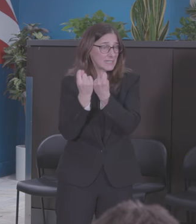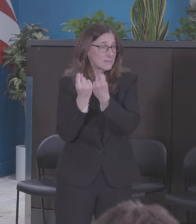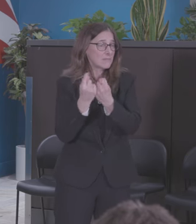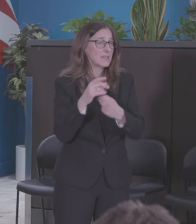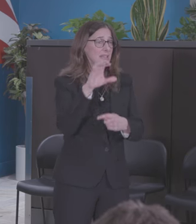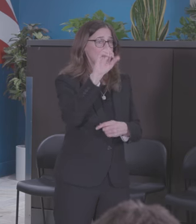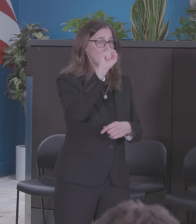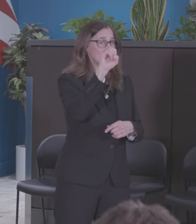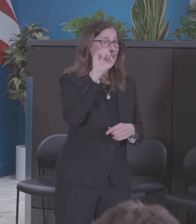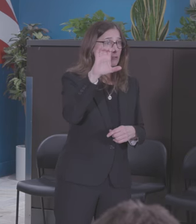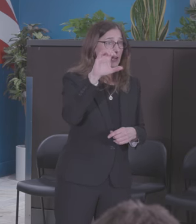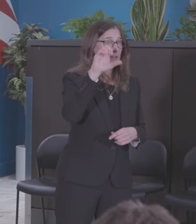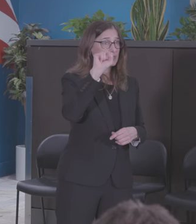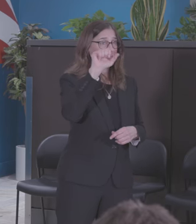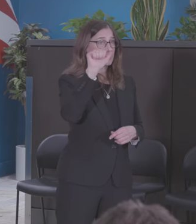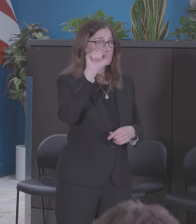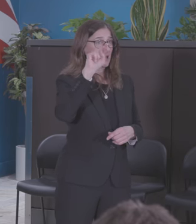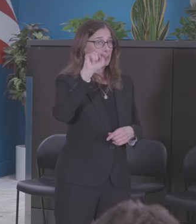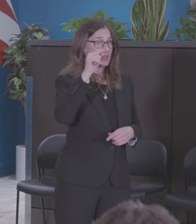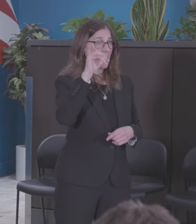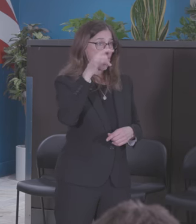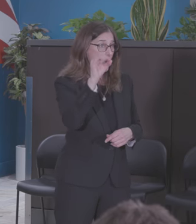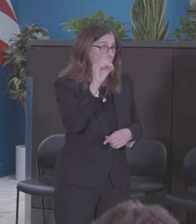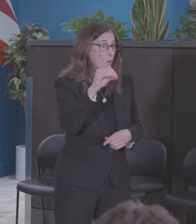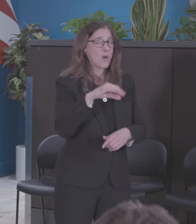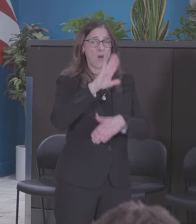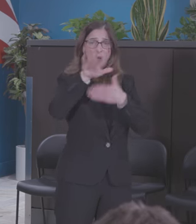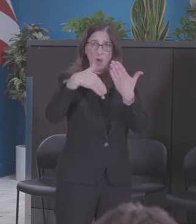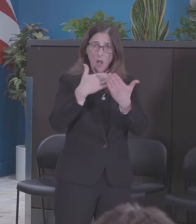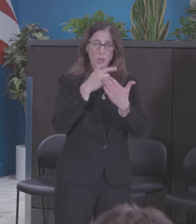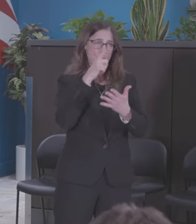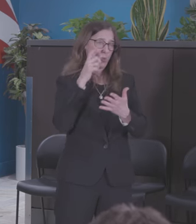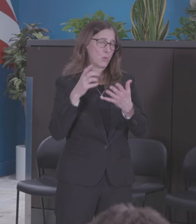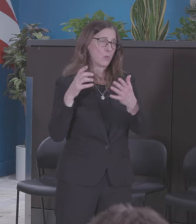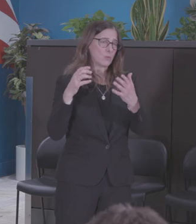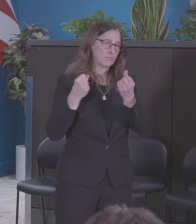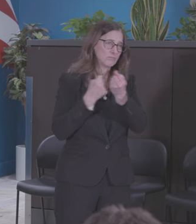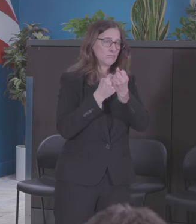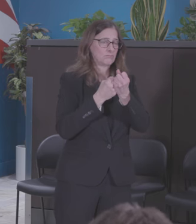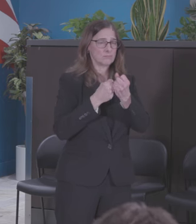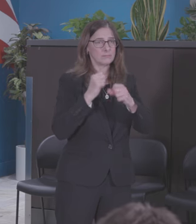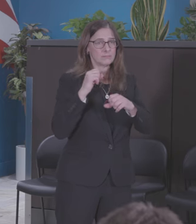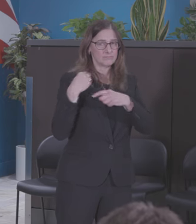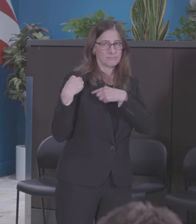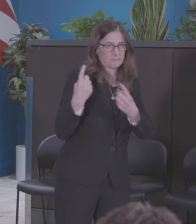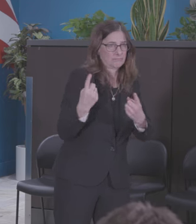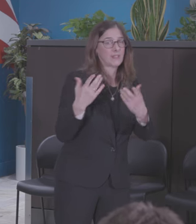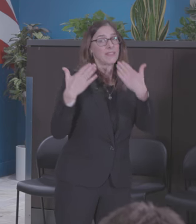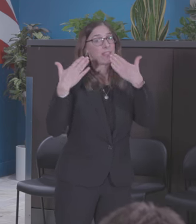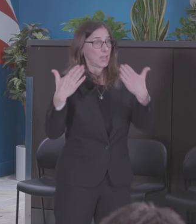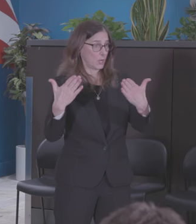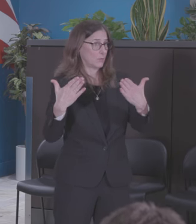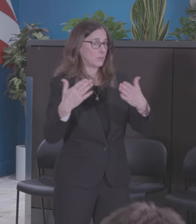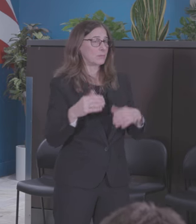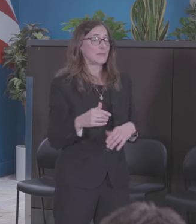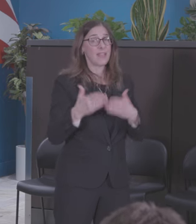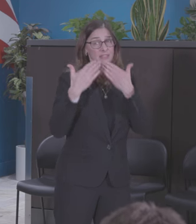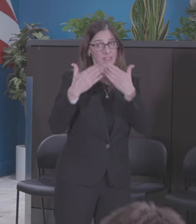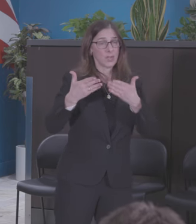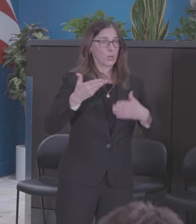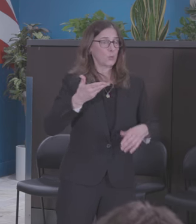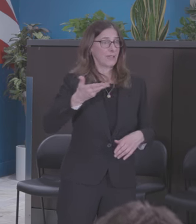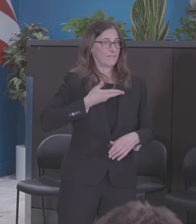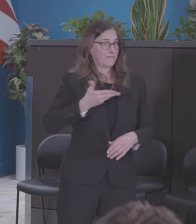of your cabinet who have had a role in getting us here. So thank you so much for inviting us to be part of it as well. We